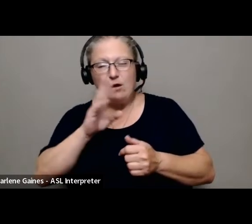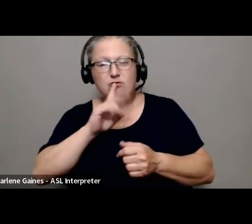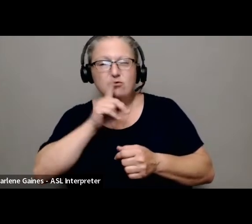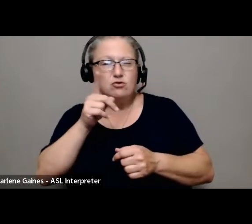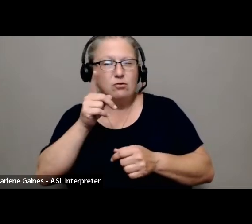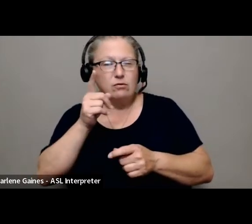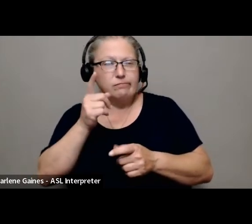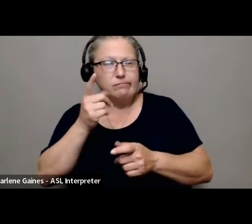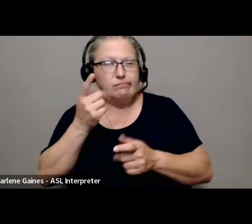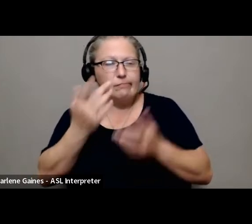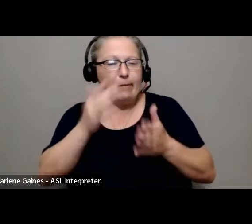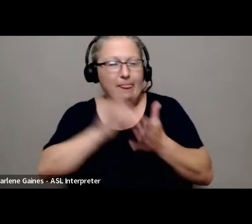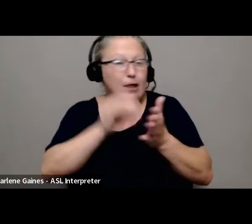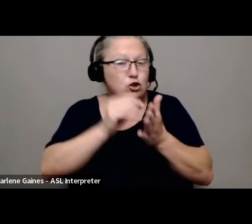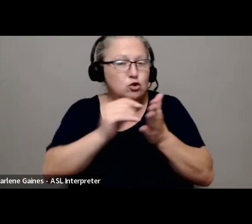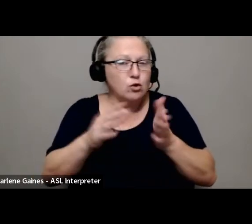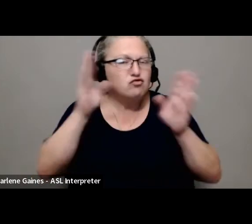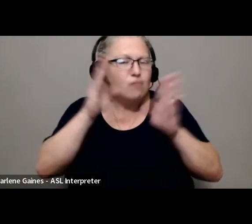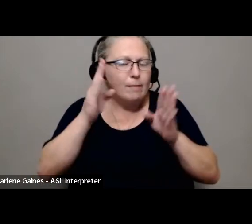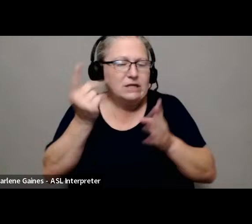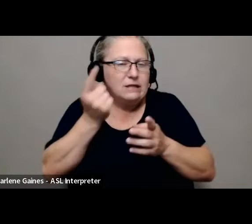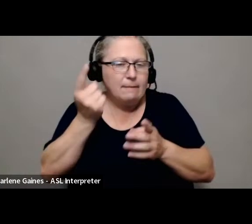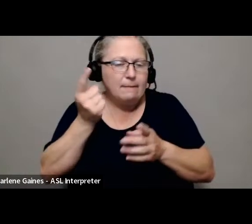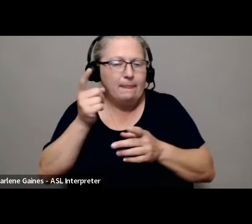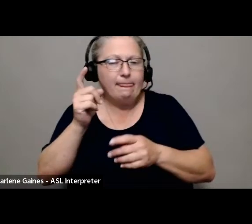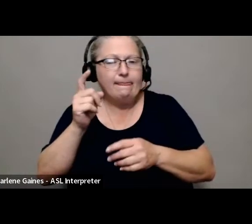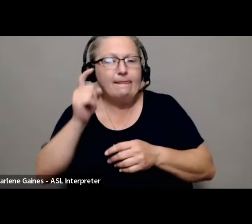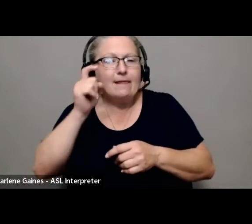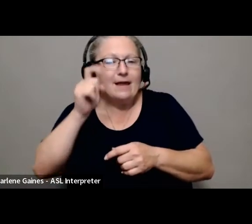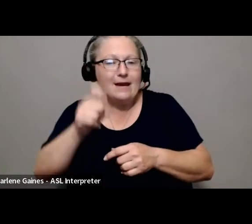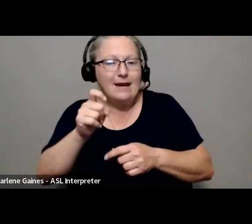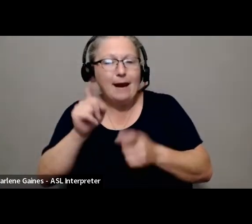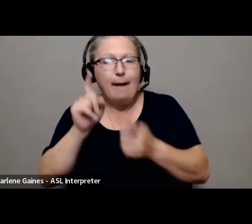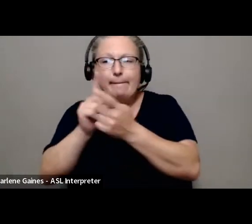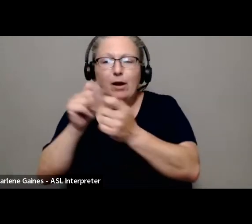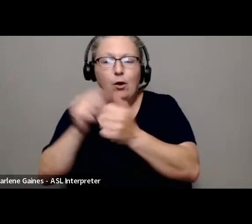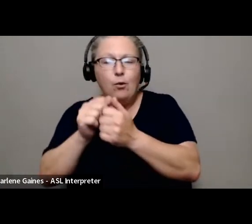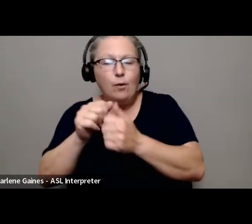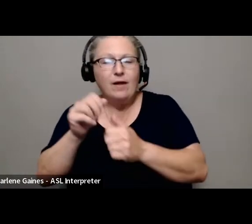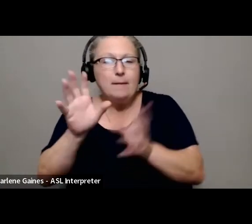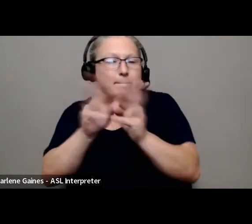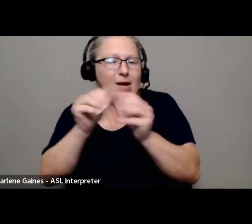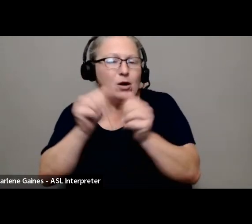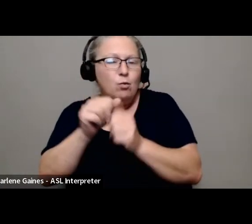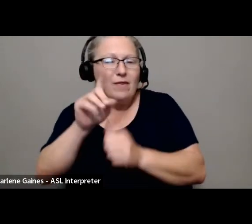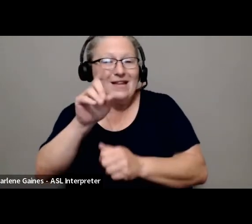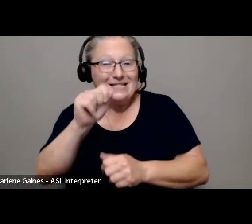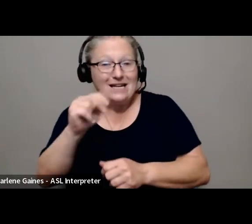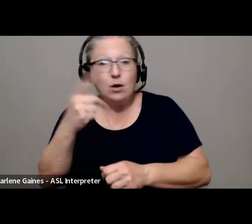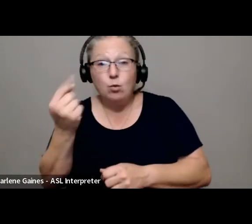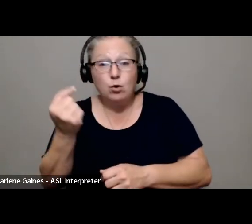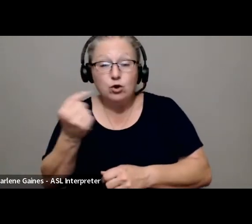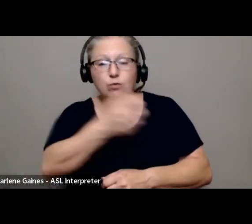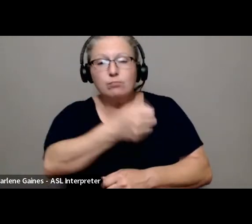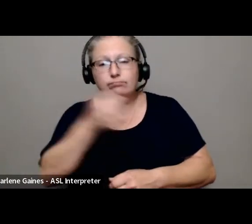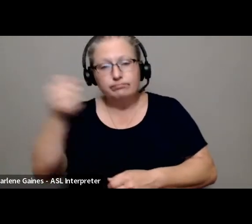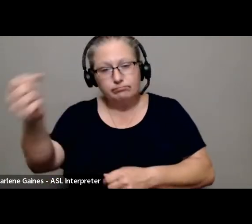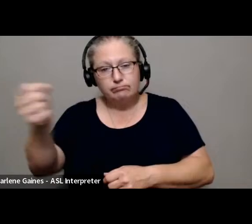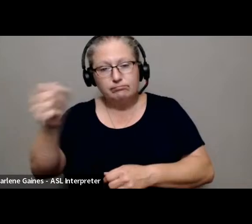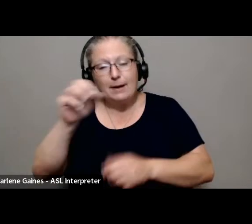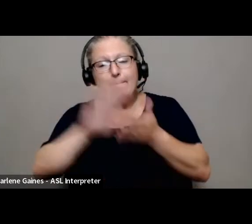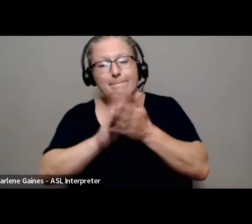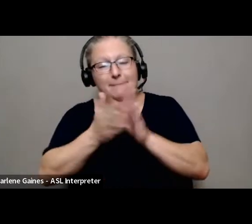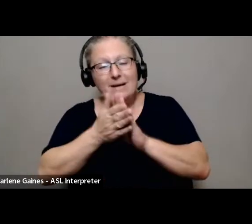got in trouble and need to meet with the dean or whatever, he'll take them out to the Peace Pantry